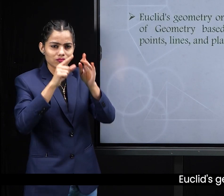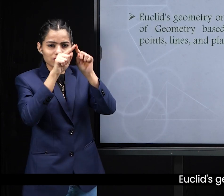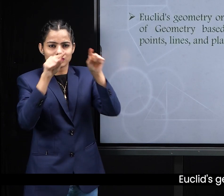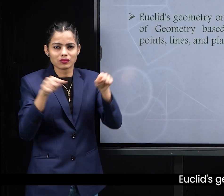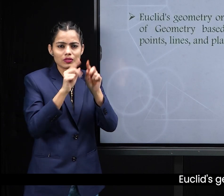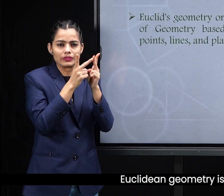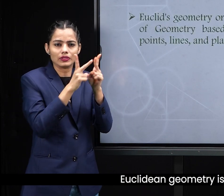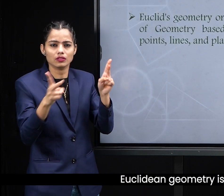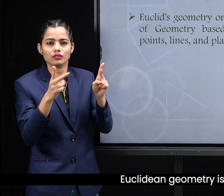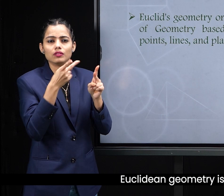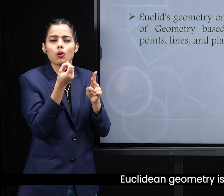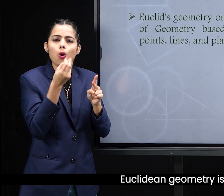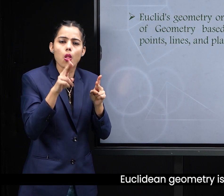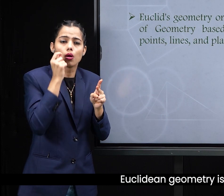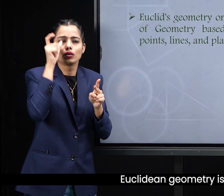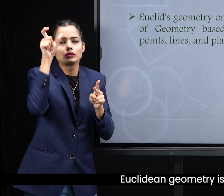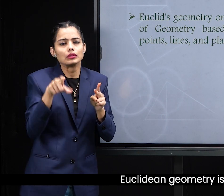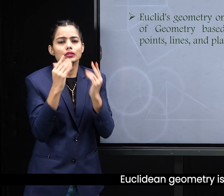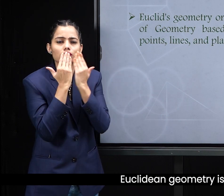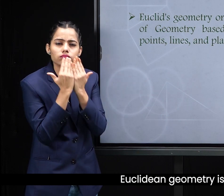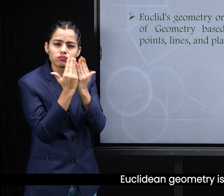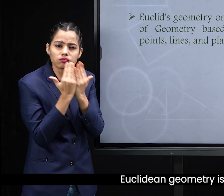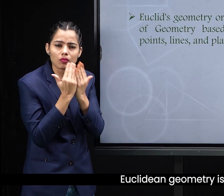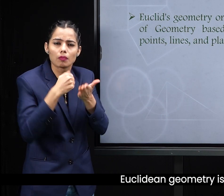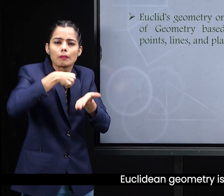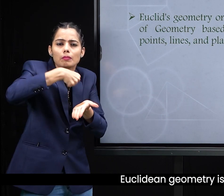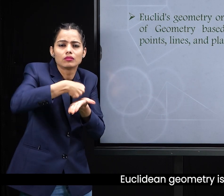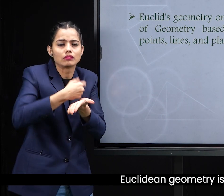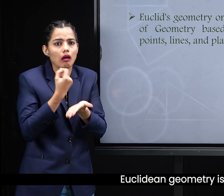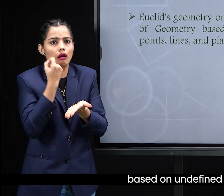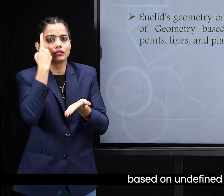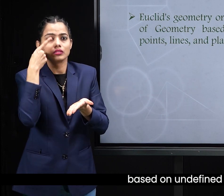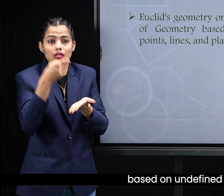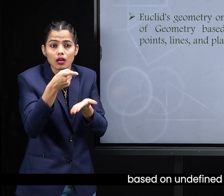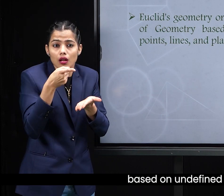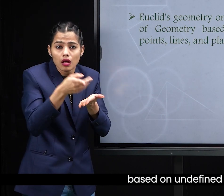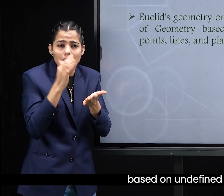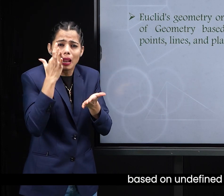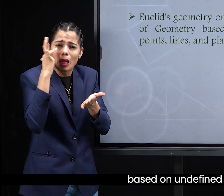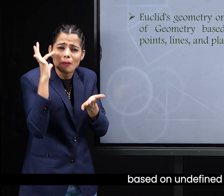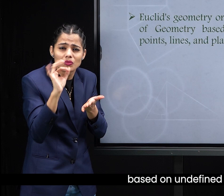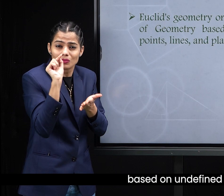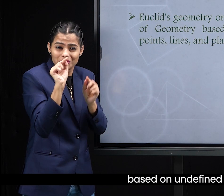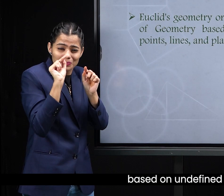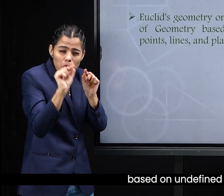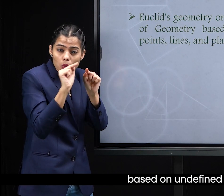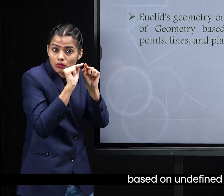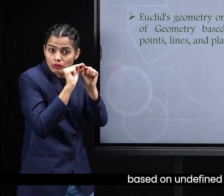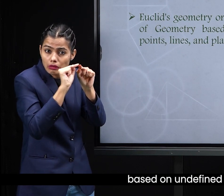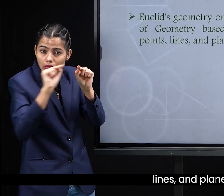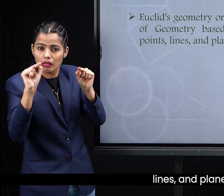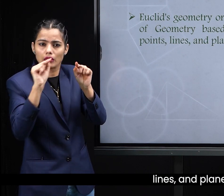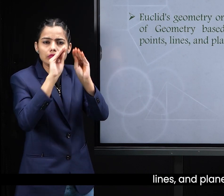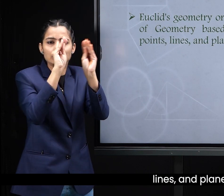Euclid geometry or Euclidean geometry is the study of geometry based on undefined terms such as